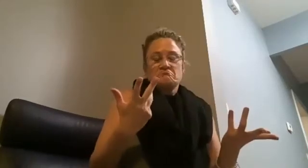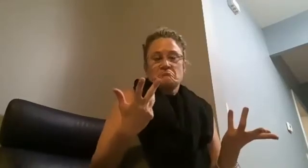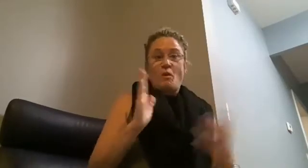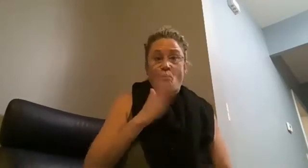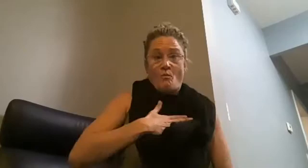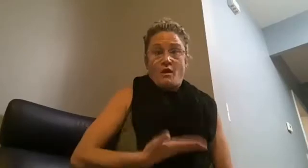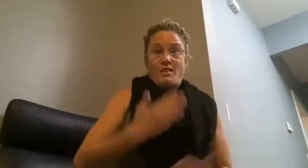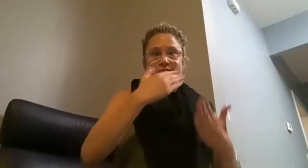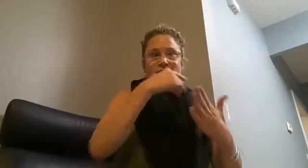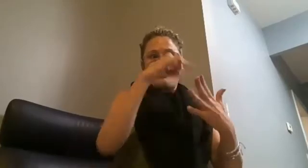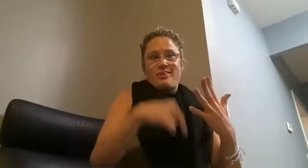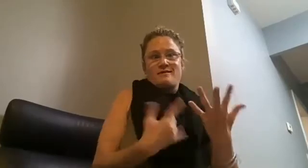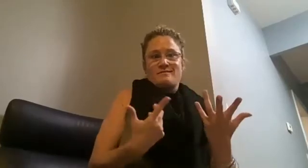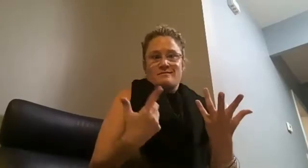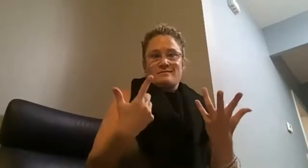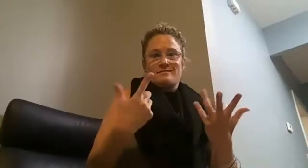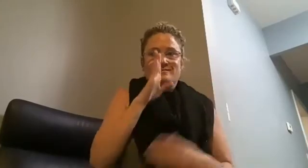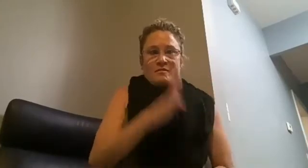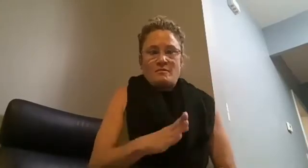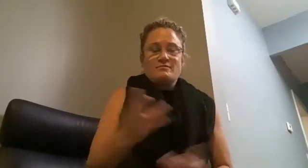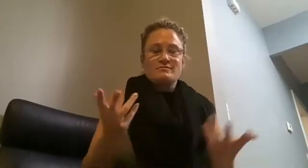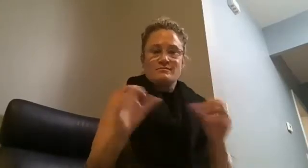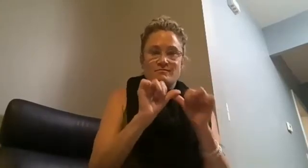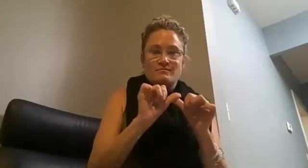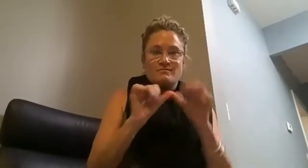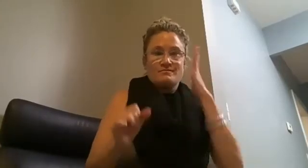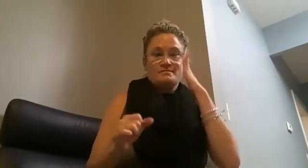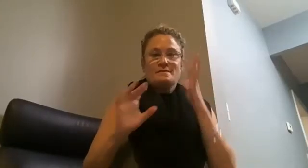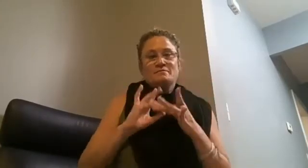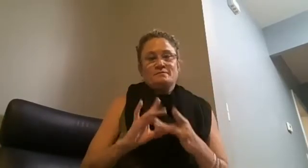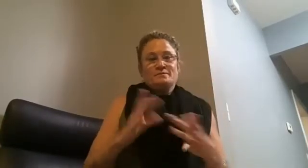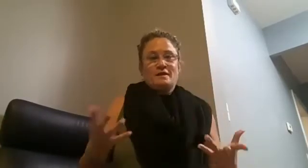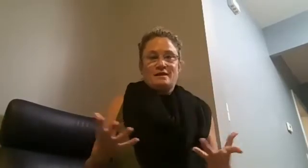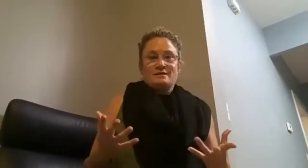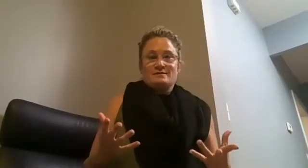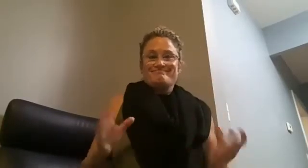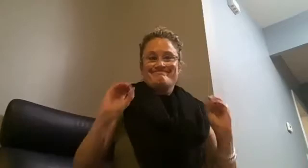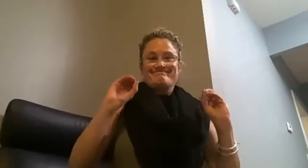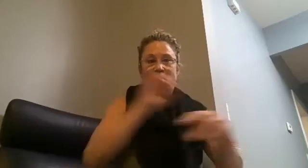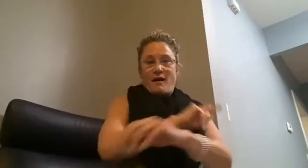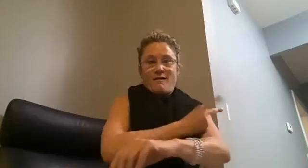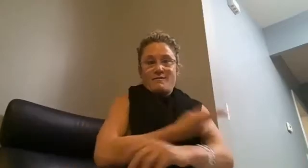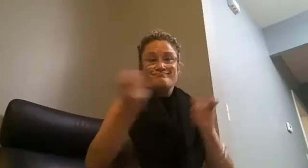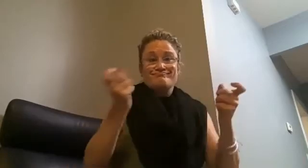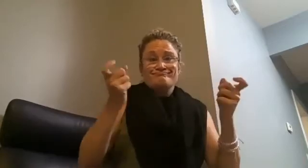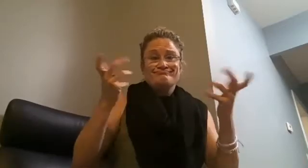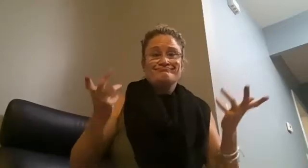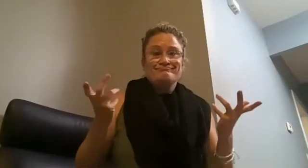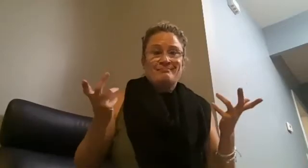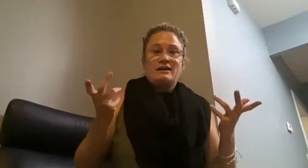but also that I am willing to go to any lengths. That is part of what admitting powerlessness is. I was listening to this interview once